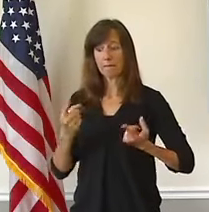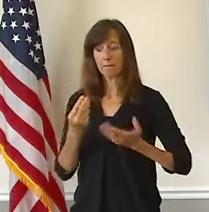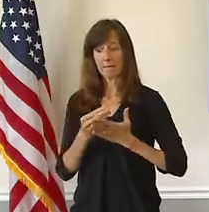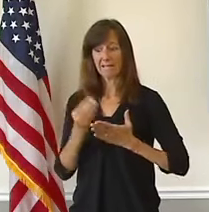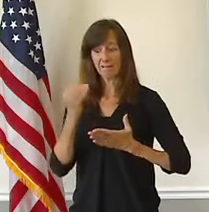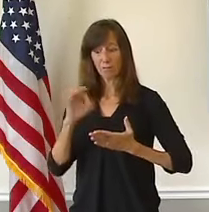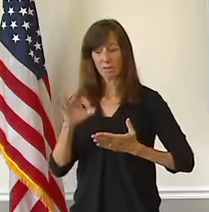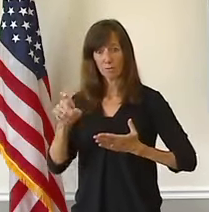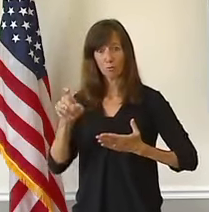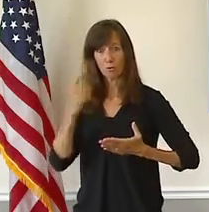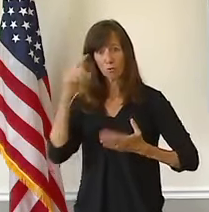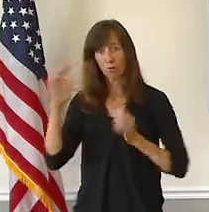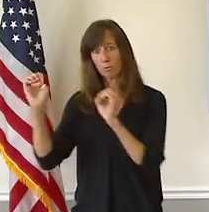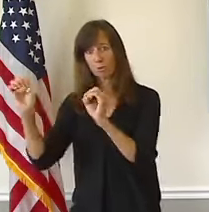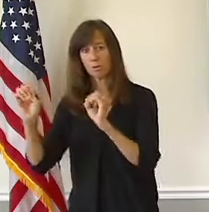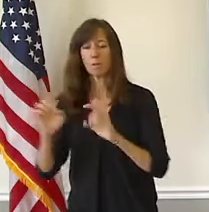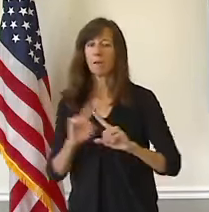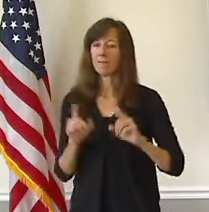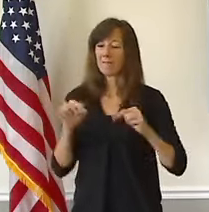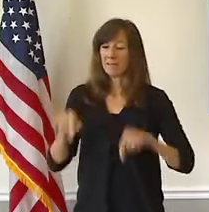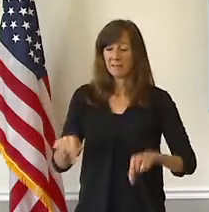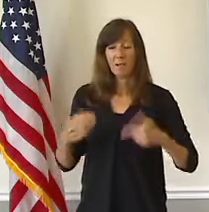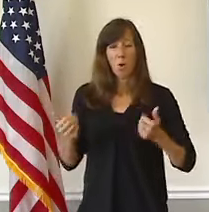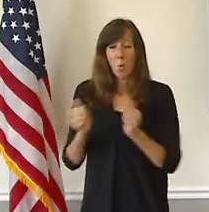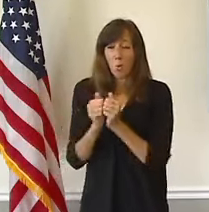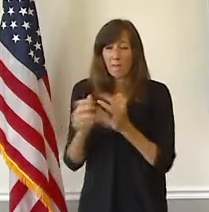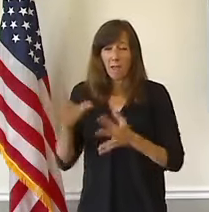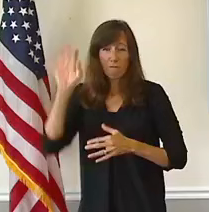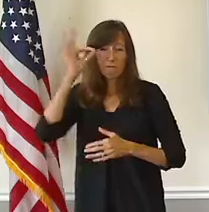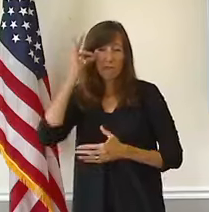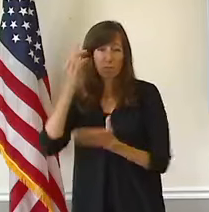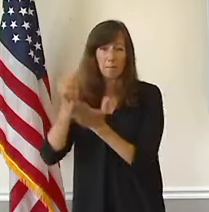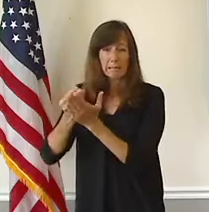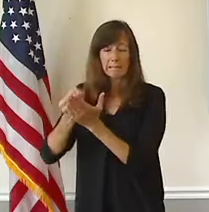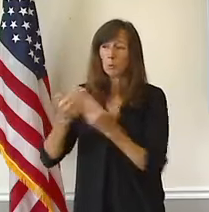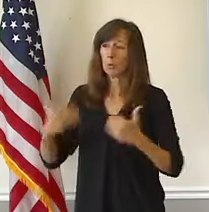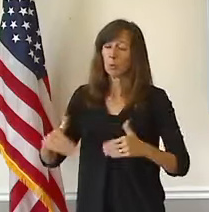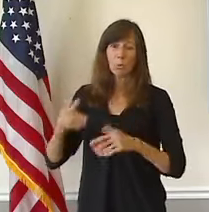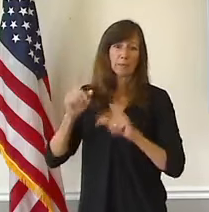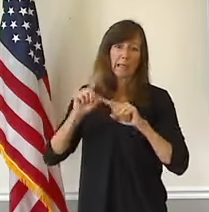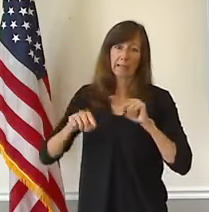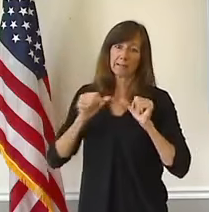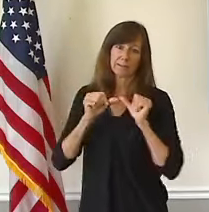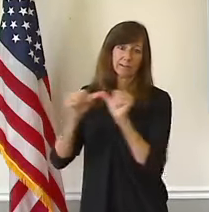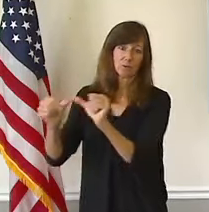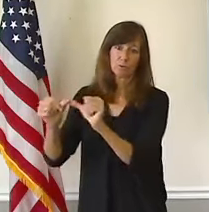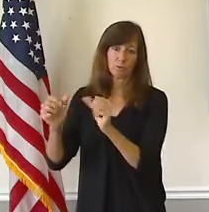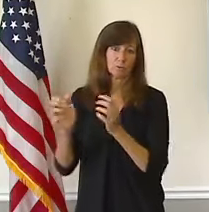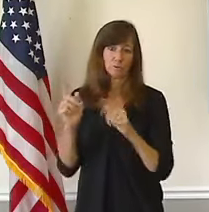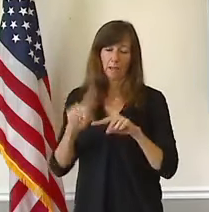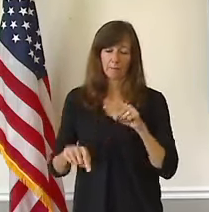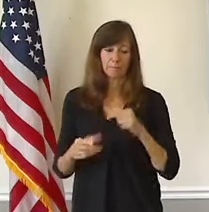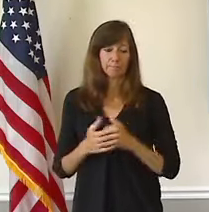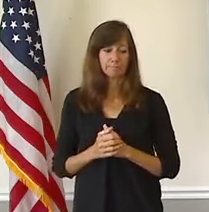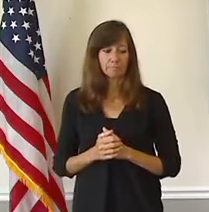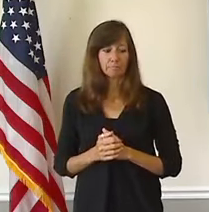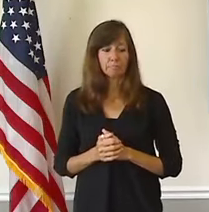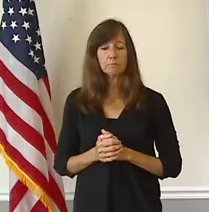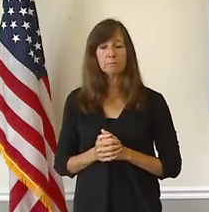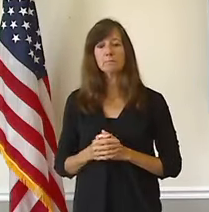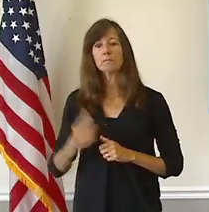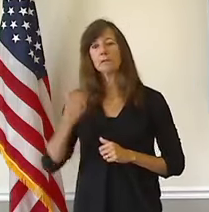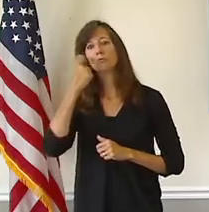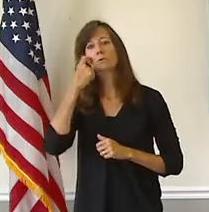storm without federal assistance. We're just not. And I, you know, we did a press event yesterday with my colleagues